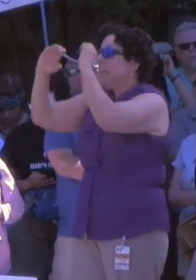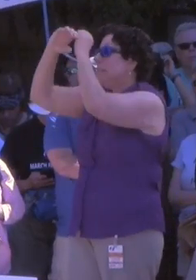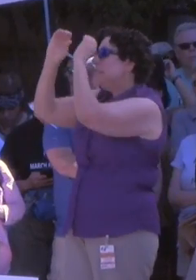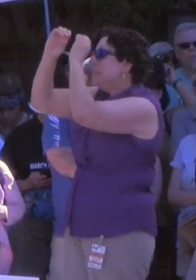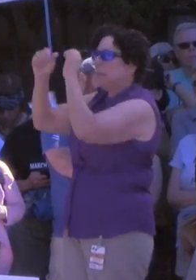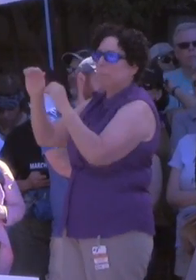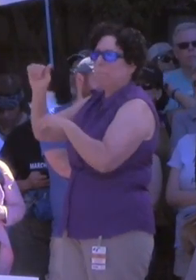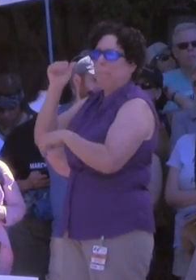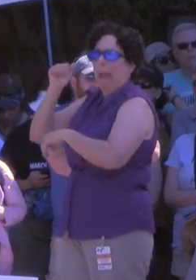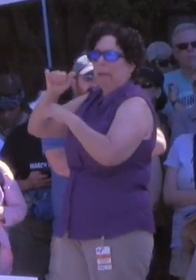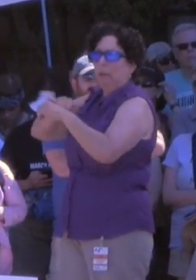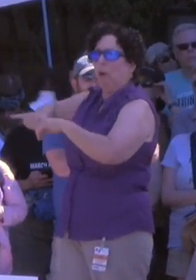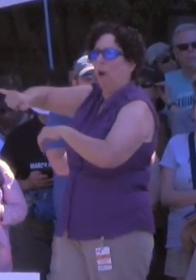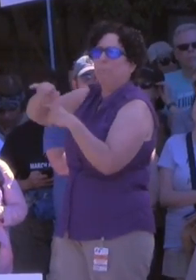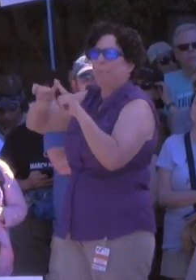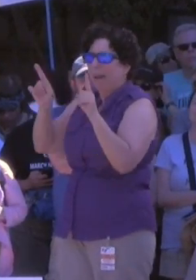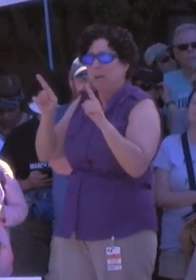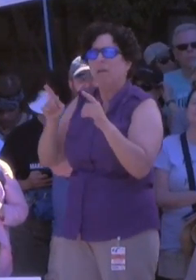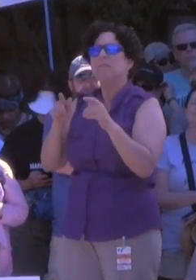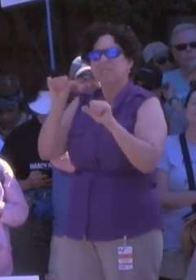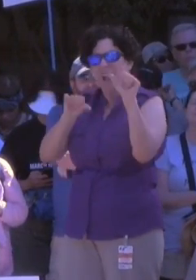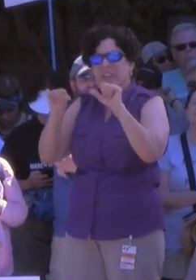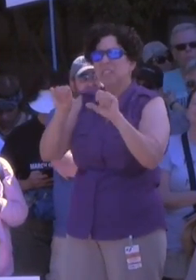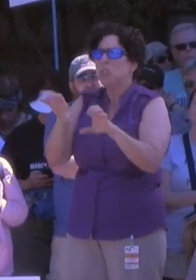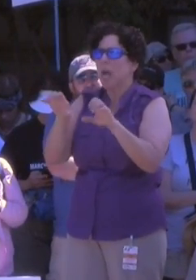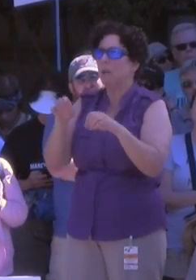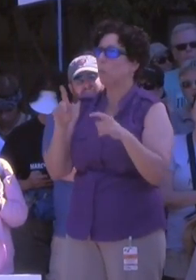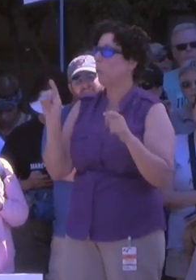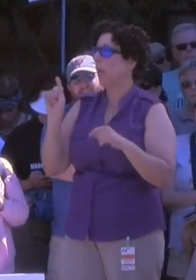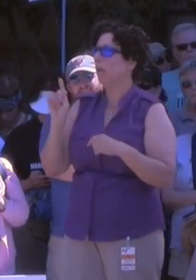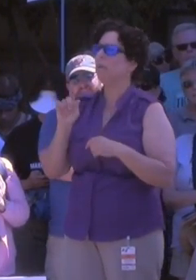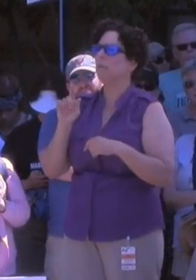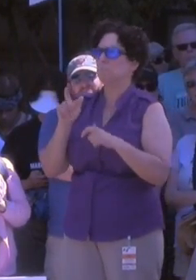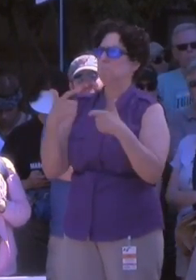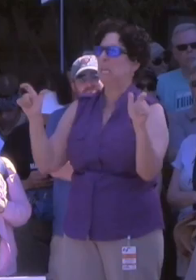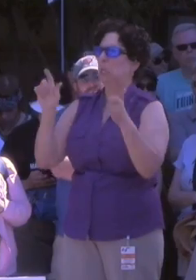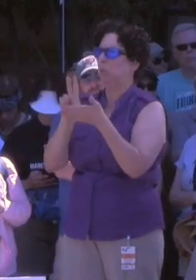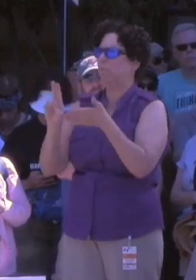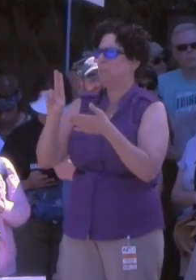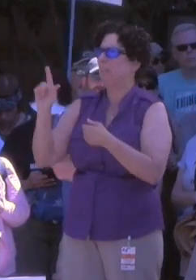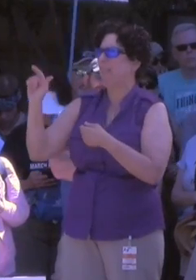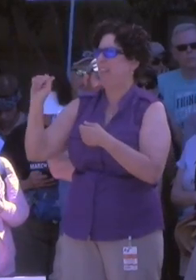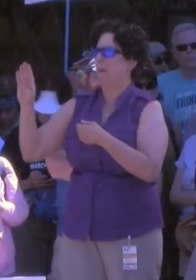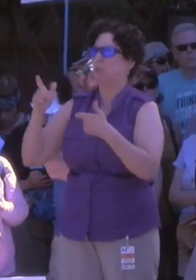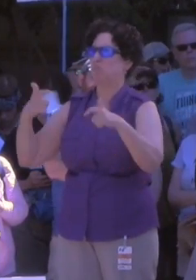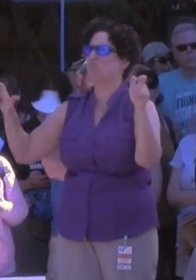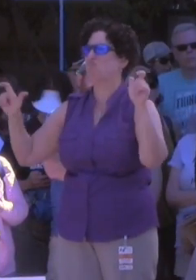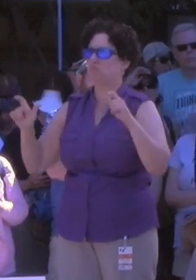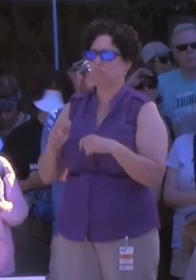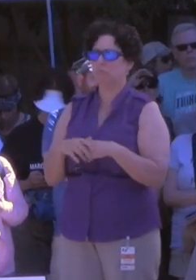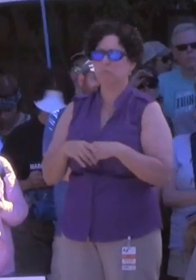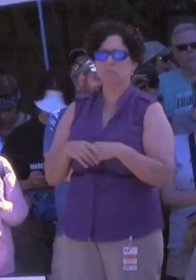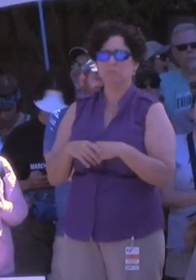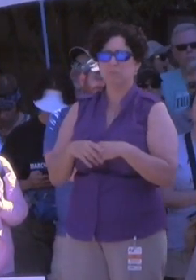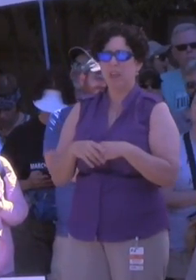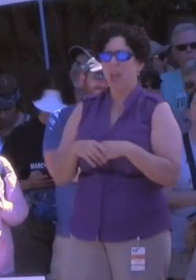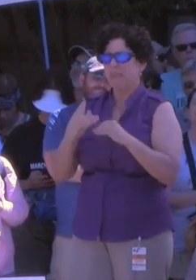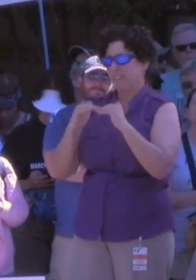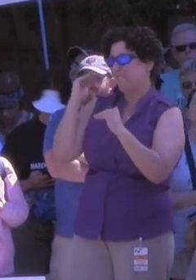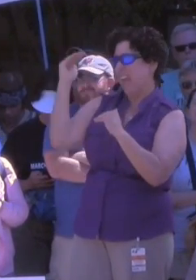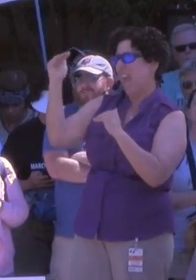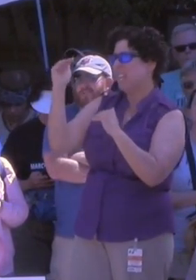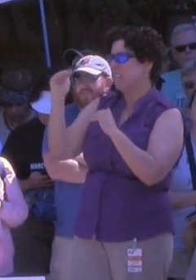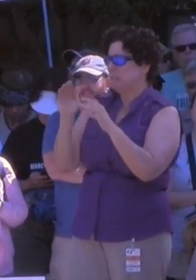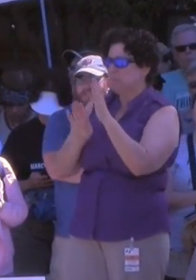backyard. But today's science is often done at big universities, big labs. And the advances we read about in the newspaper,